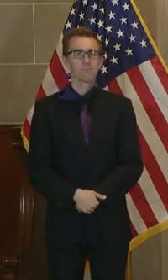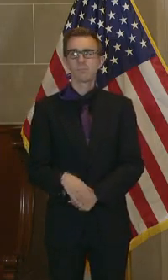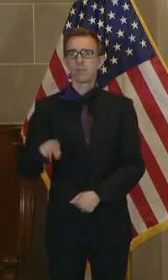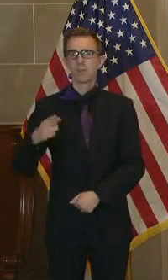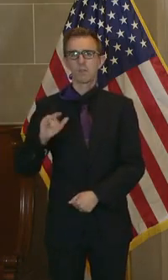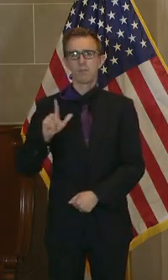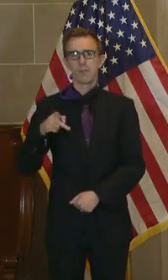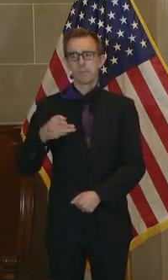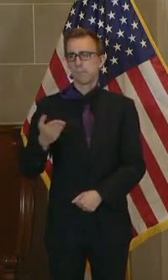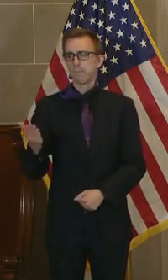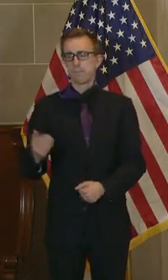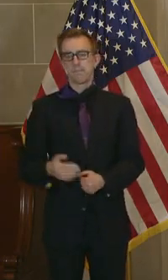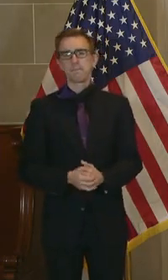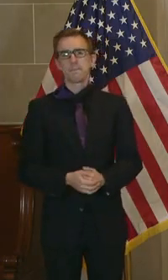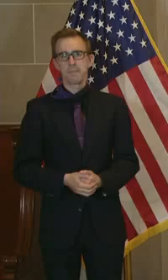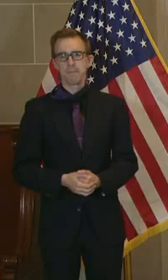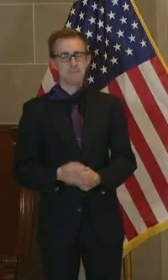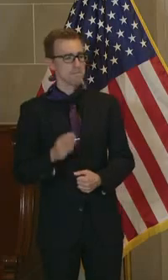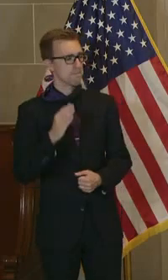Hi, Director.